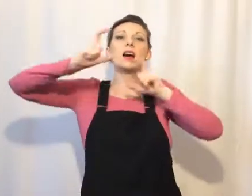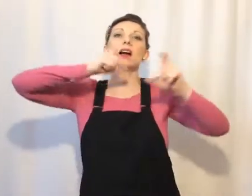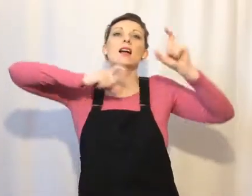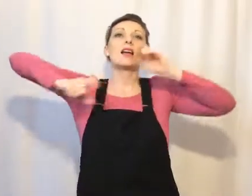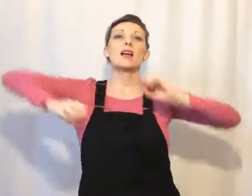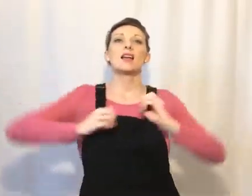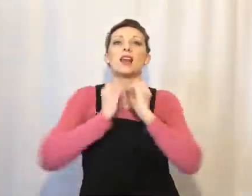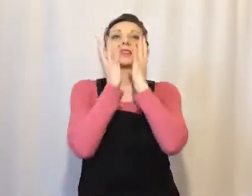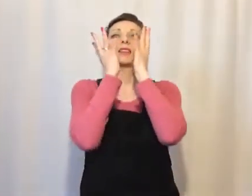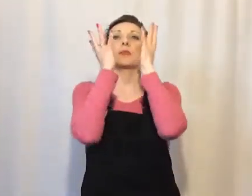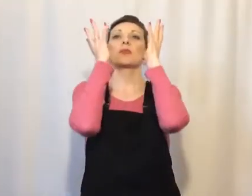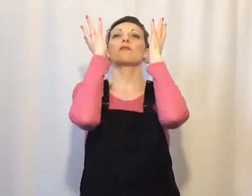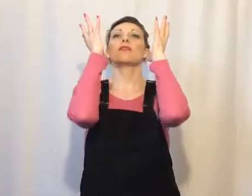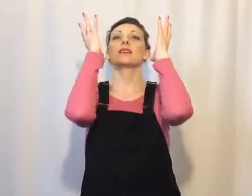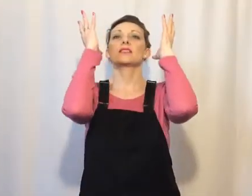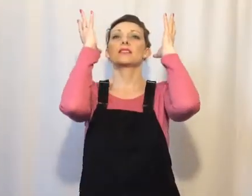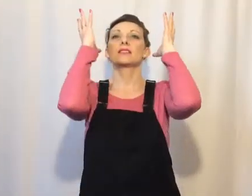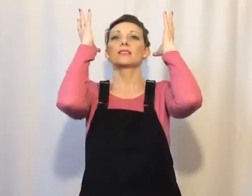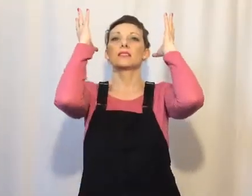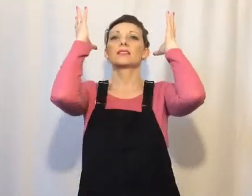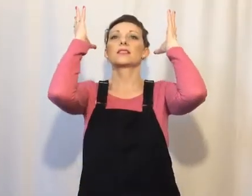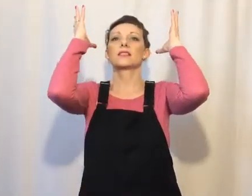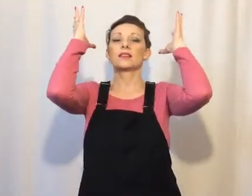Colour lights up your face.